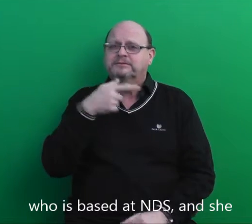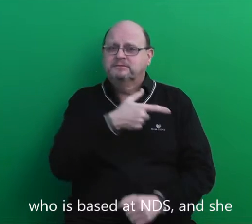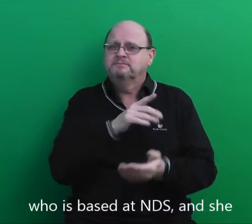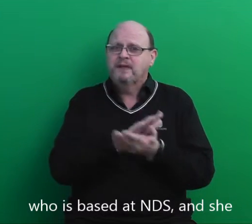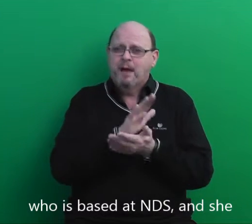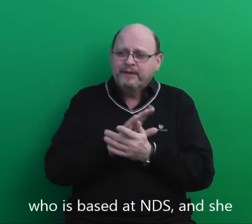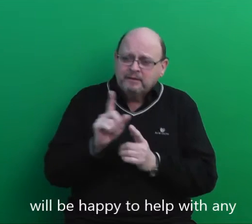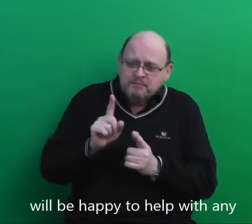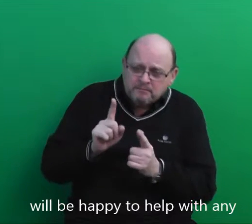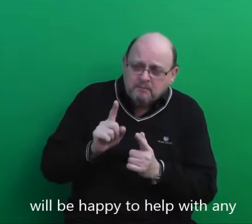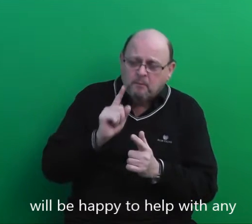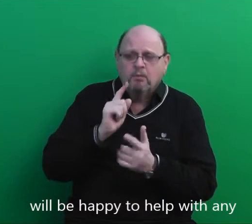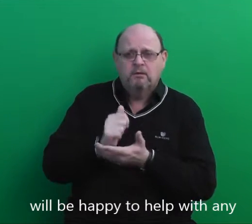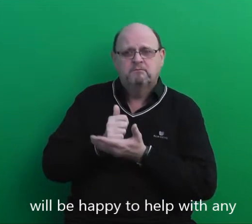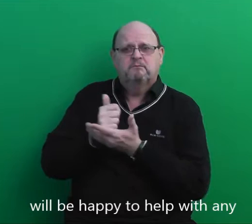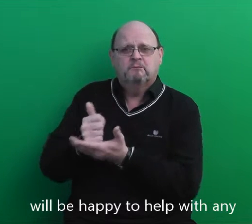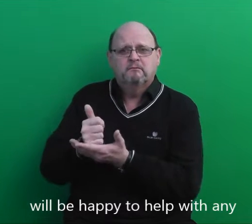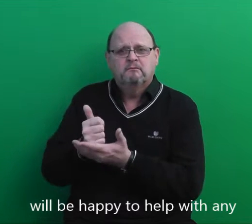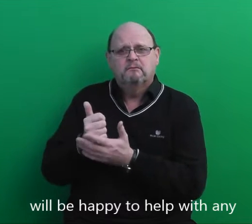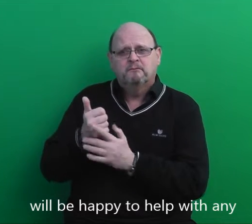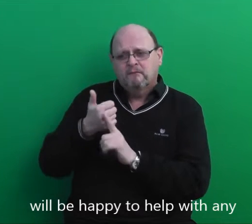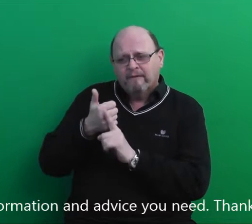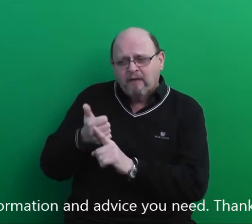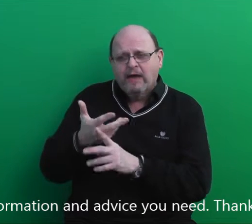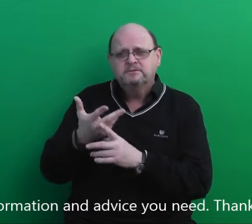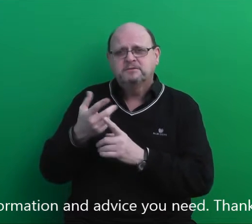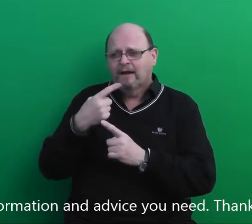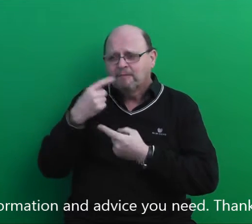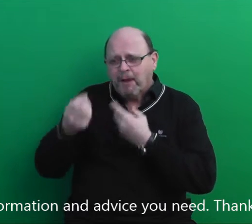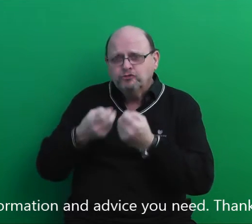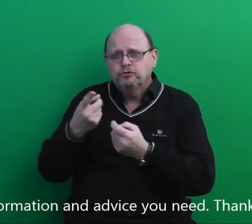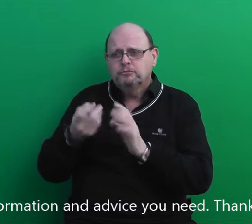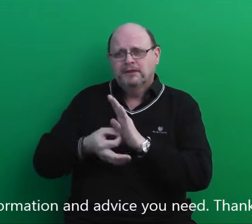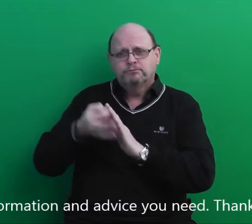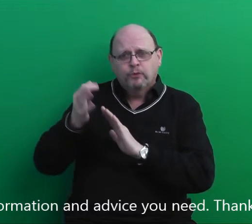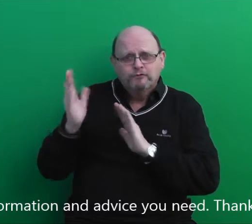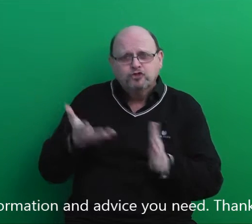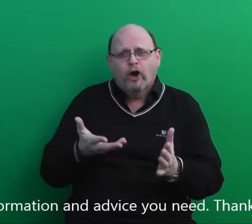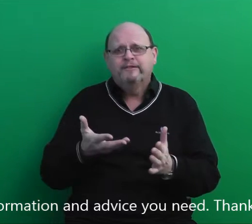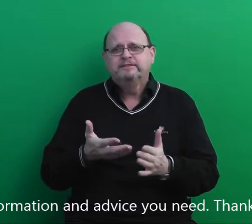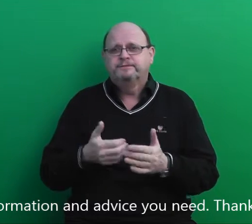at NDS, and she'll be happy to help with any information advice you need. Thank you.